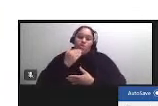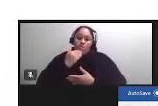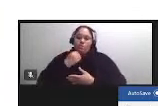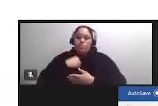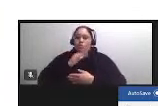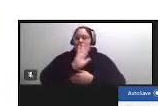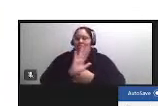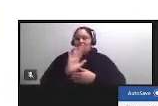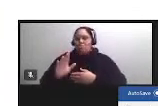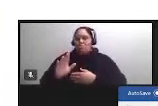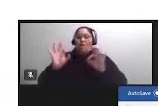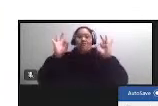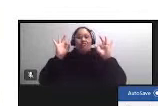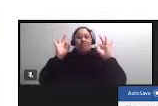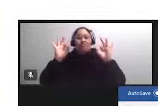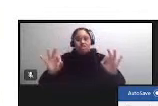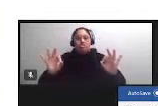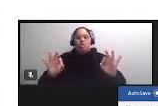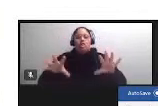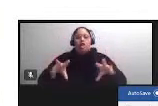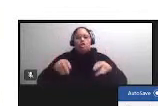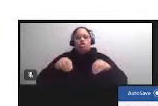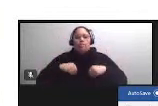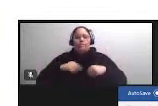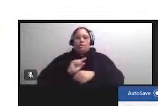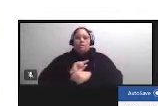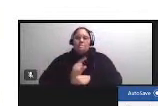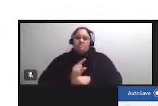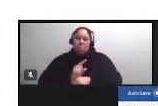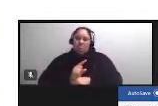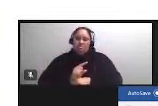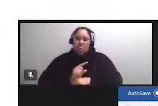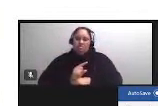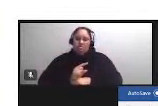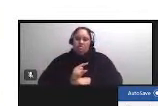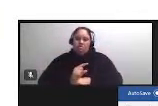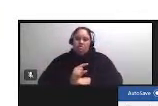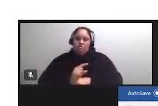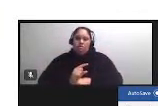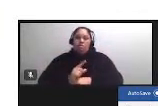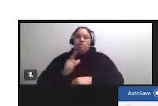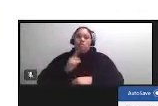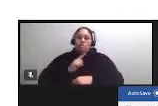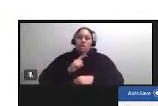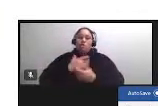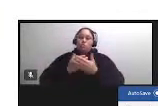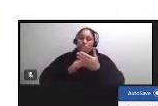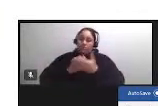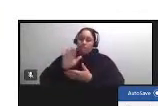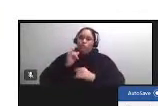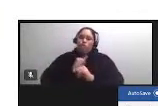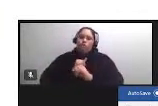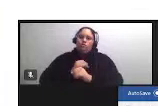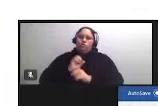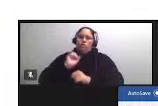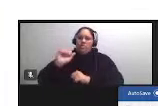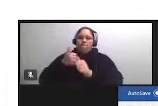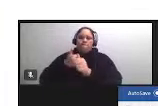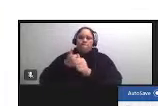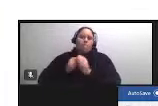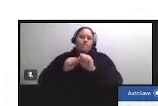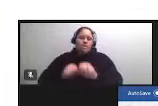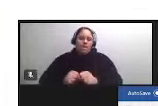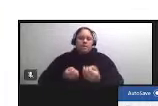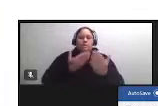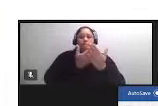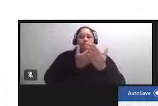them, Chair, with the official adopted minutes, Chairperson, to the institution for their follow-up and submitting to